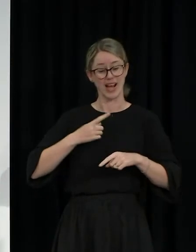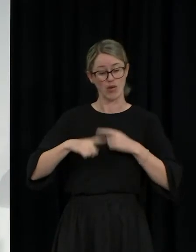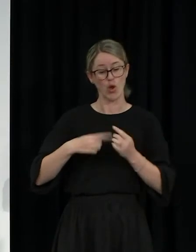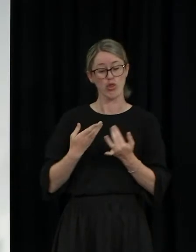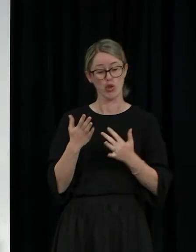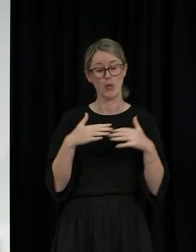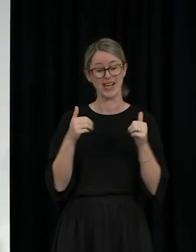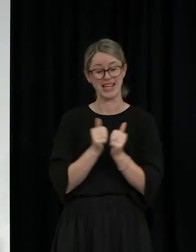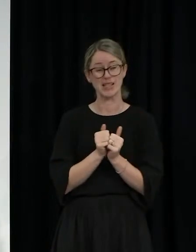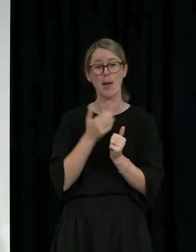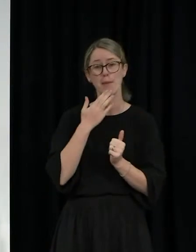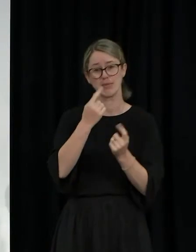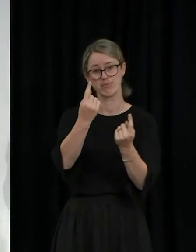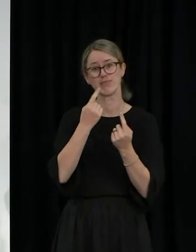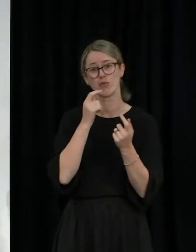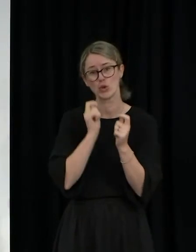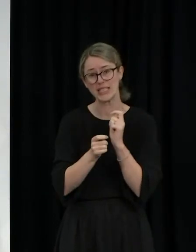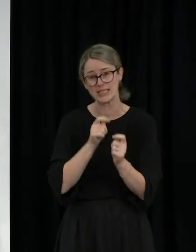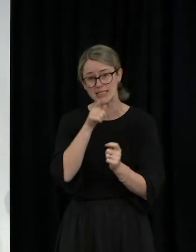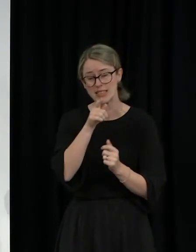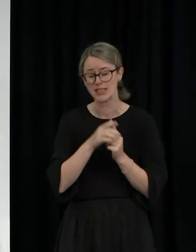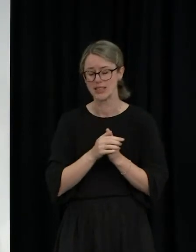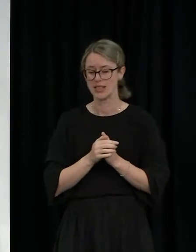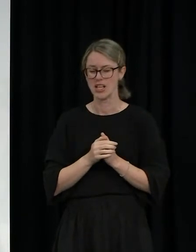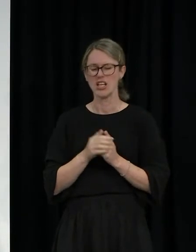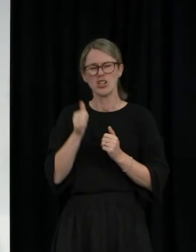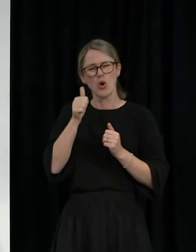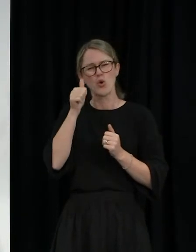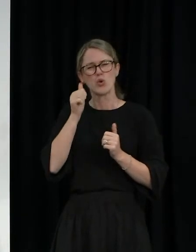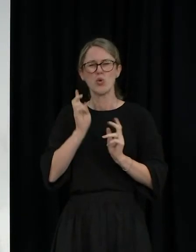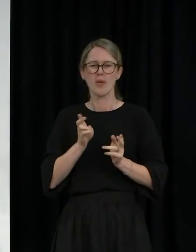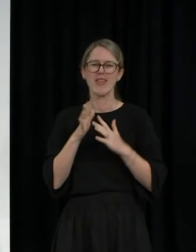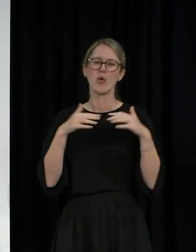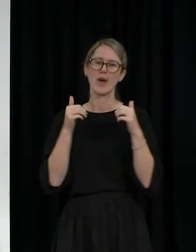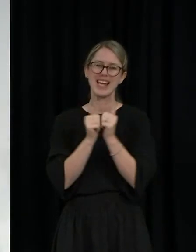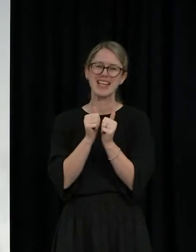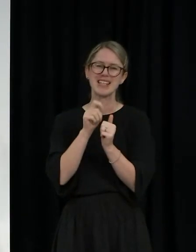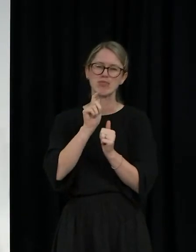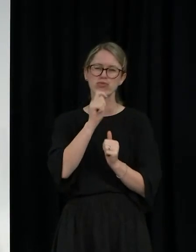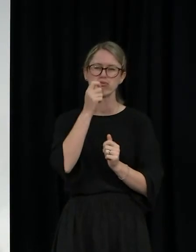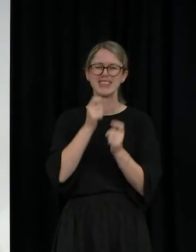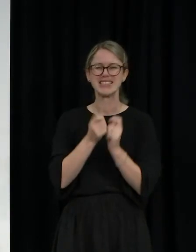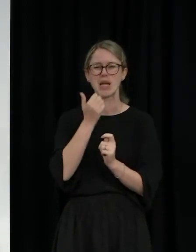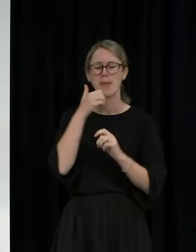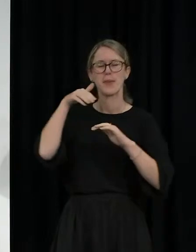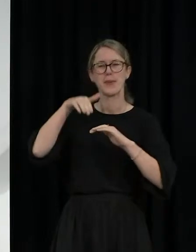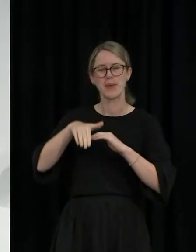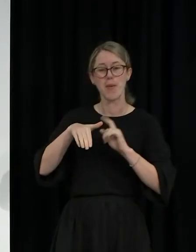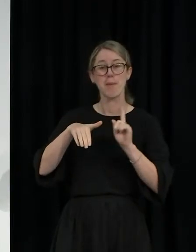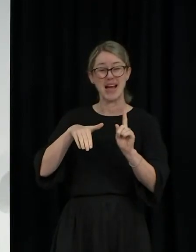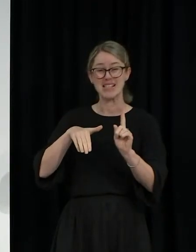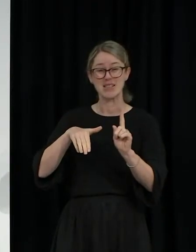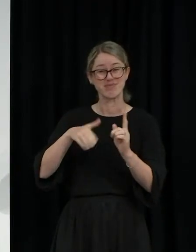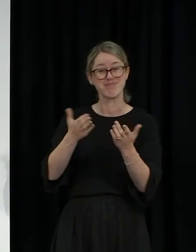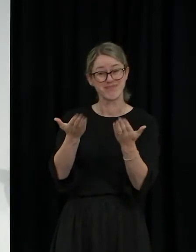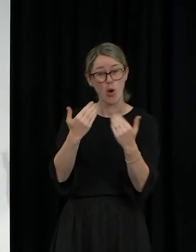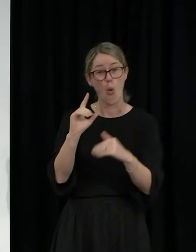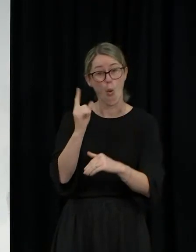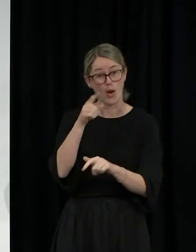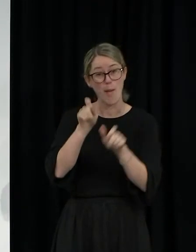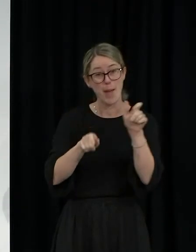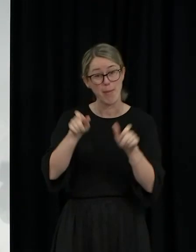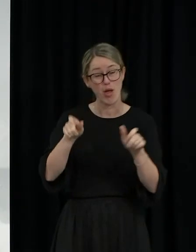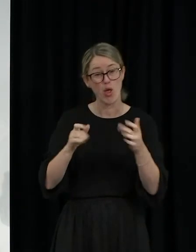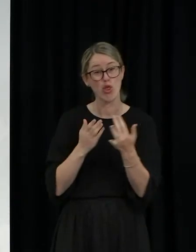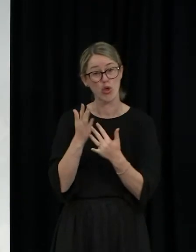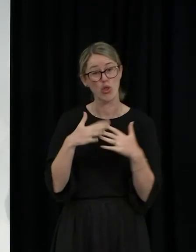weekend. In the past, we've seen testing rates drop off a bit in the weekends. We really need Aucklanders to do